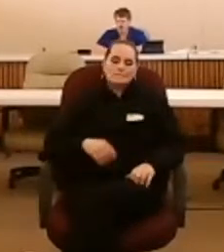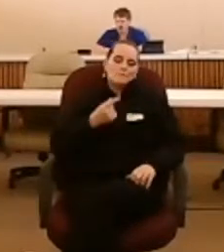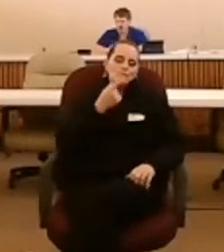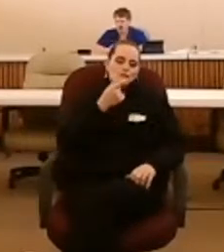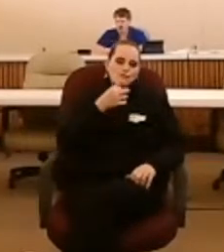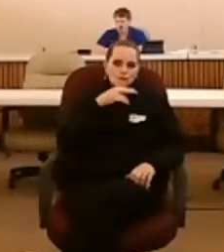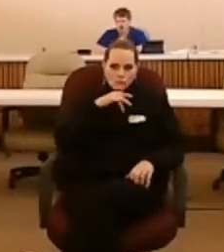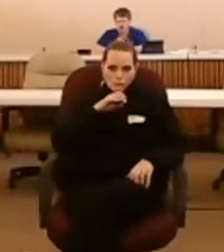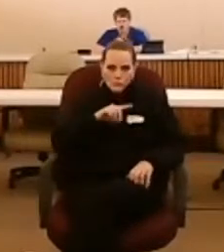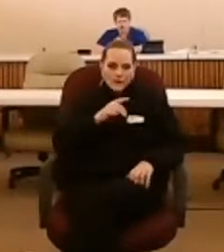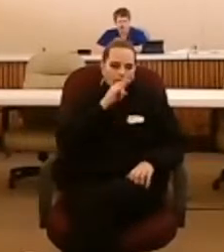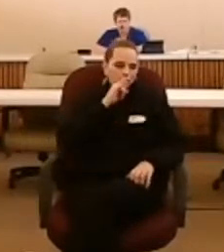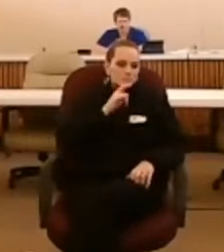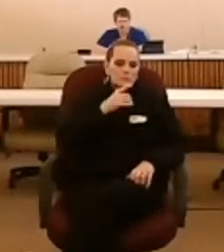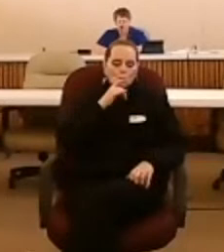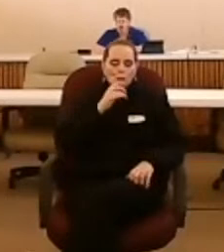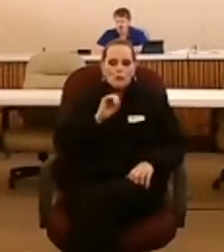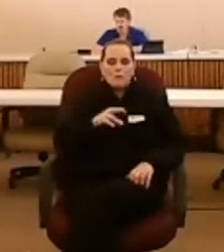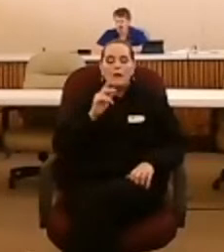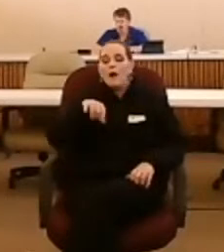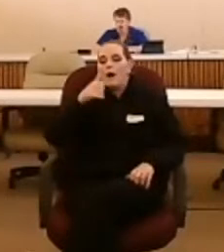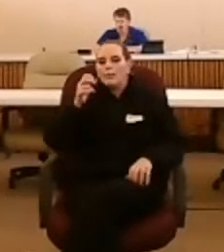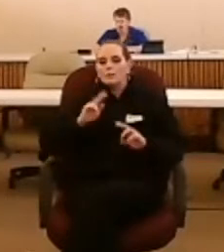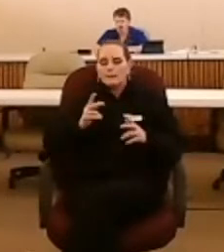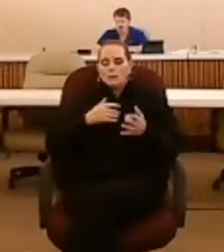grandkids or others, and